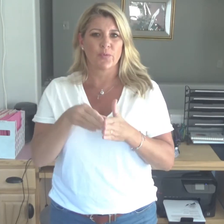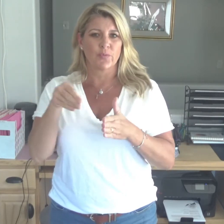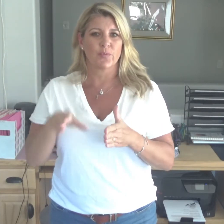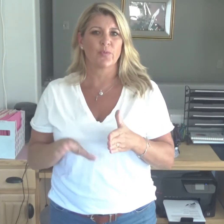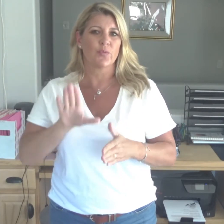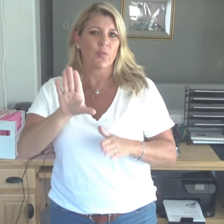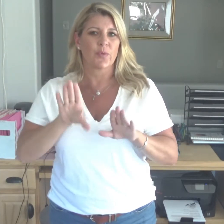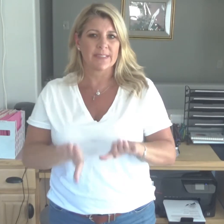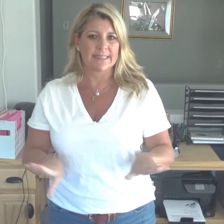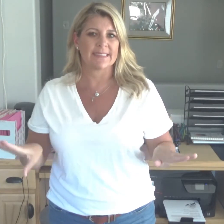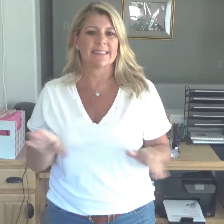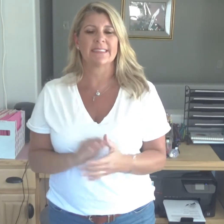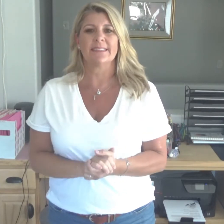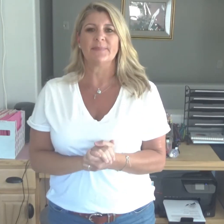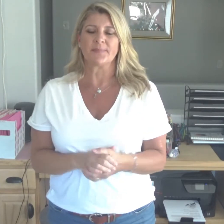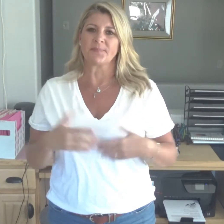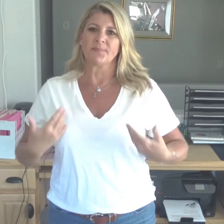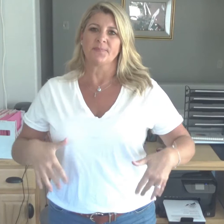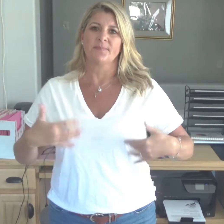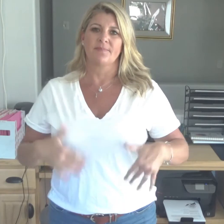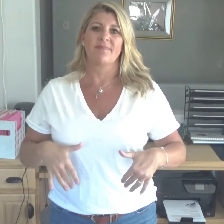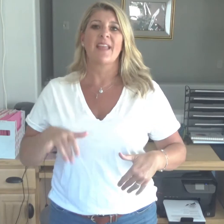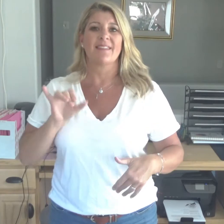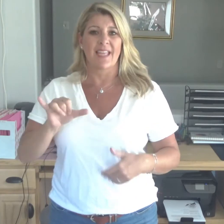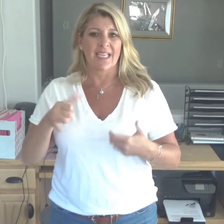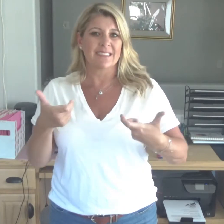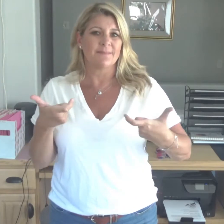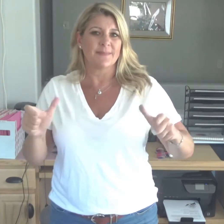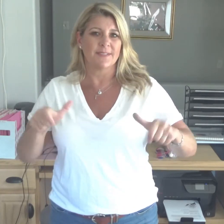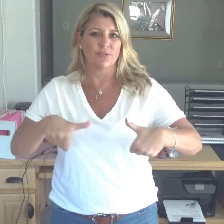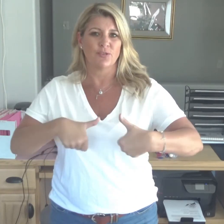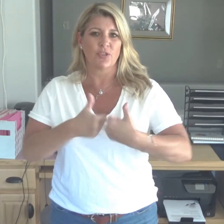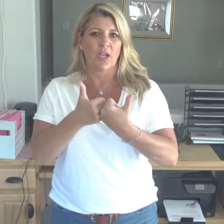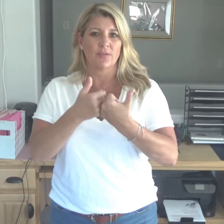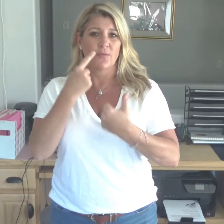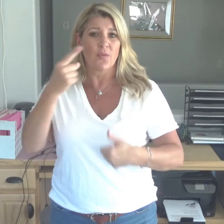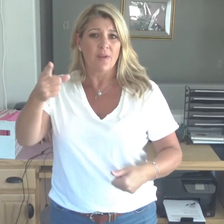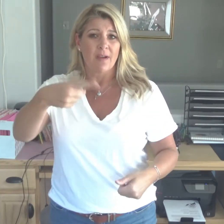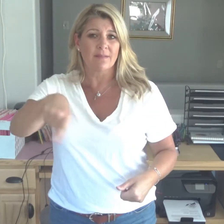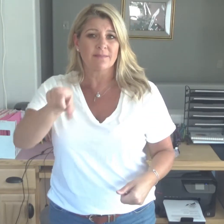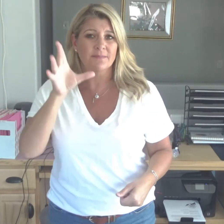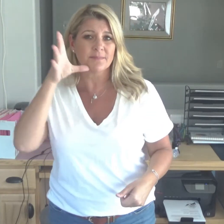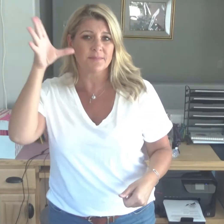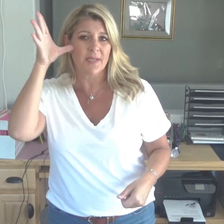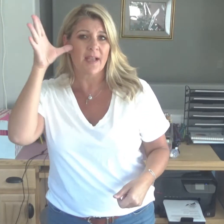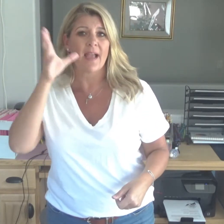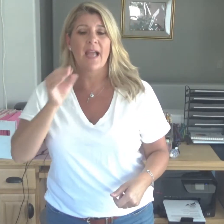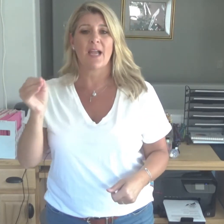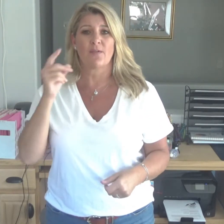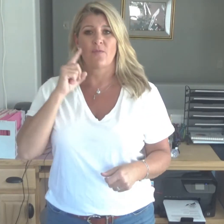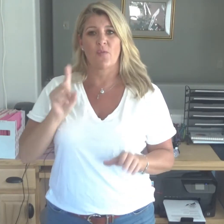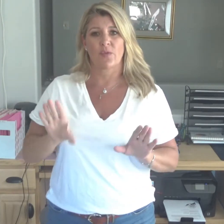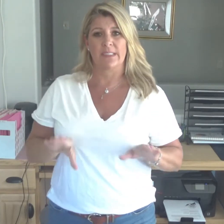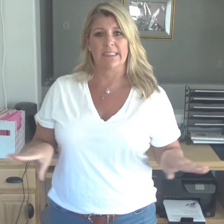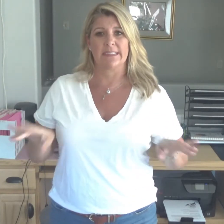learning for your students, for your kids. And this is going to be a big challenge for us, for parents, for